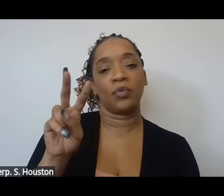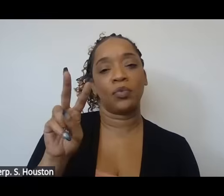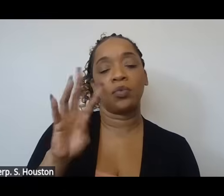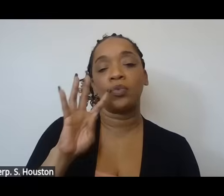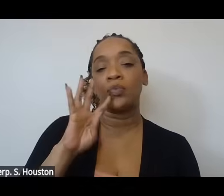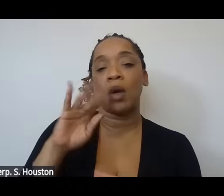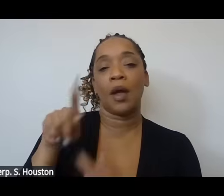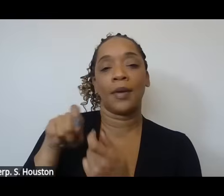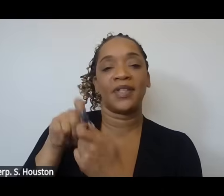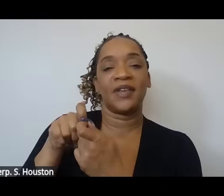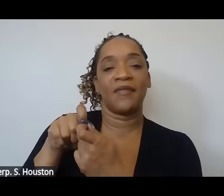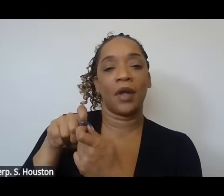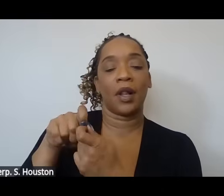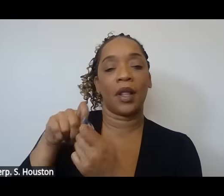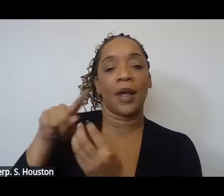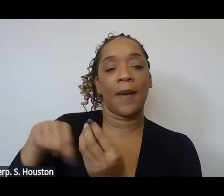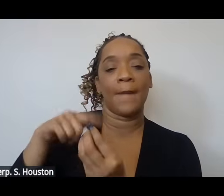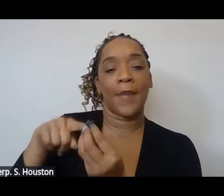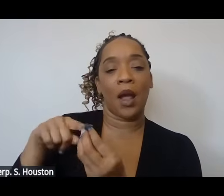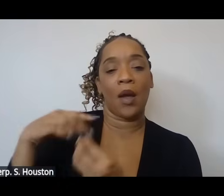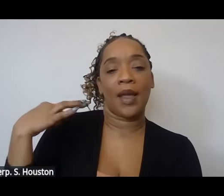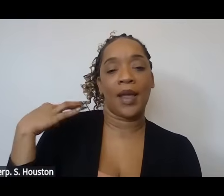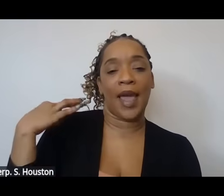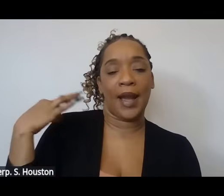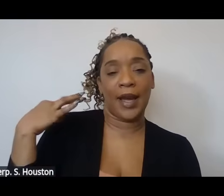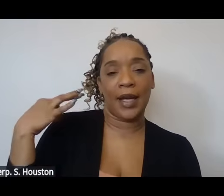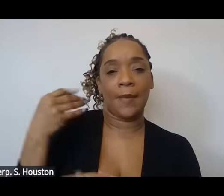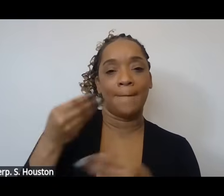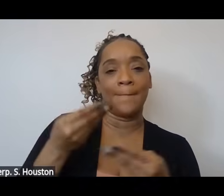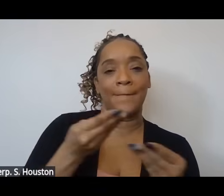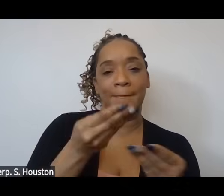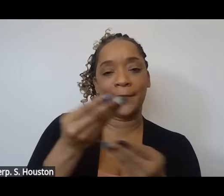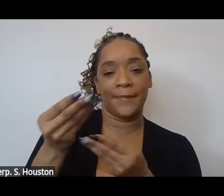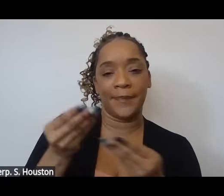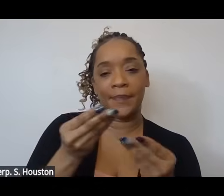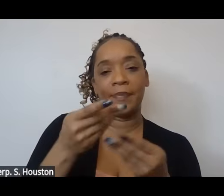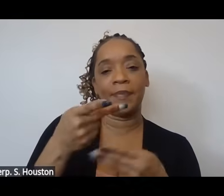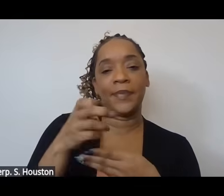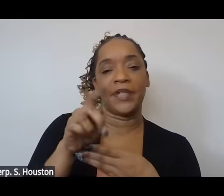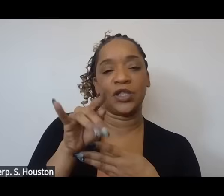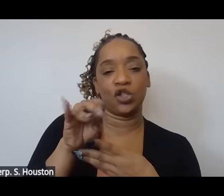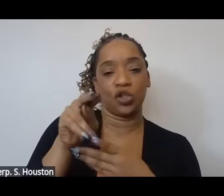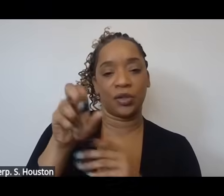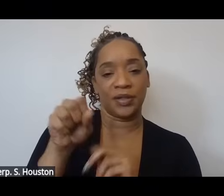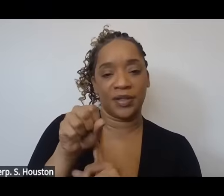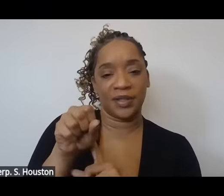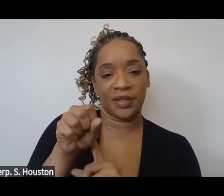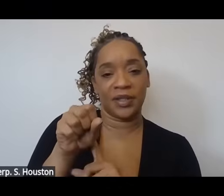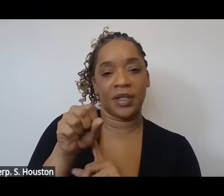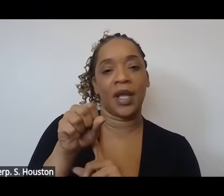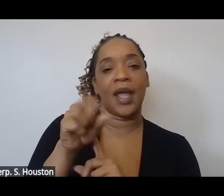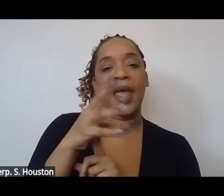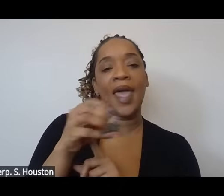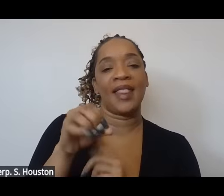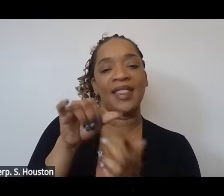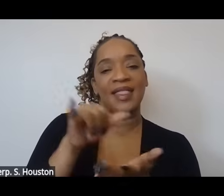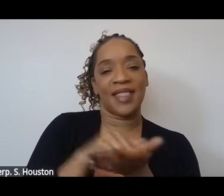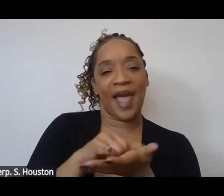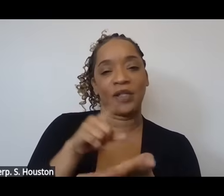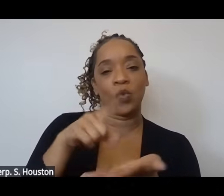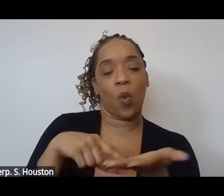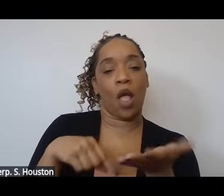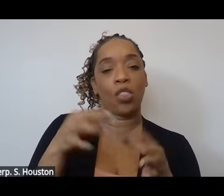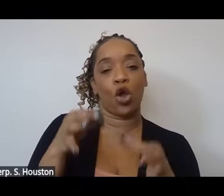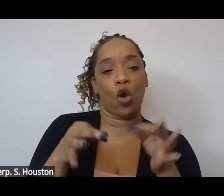specifically about candidate petitions, nominating petitions, et cetera. And that's what the court was looking at in making its determination in the